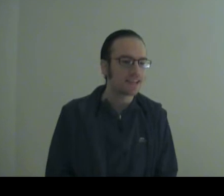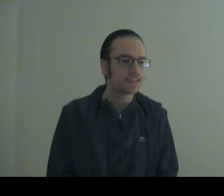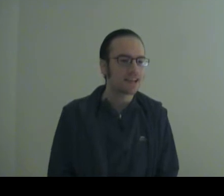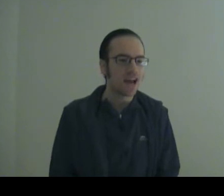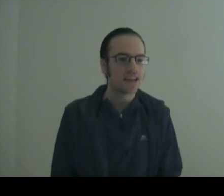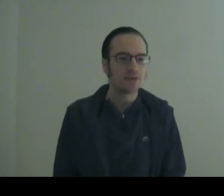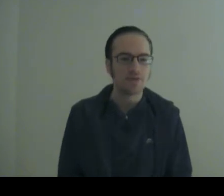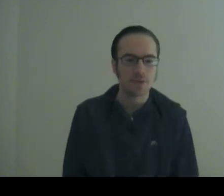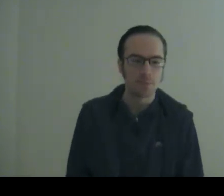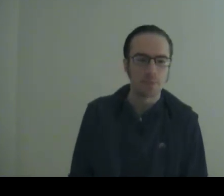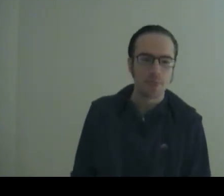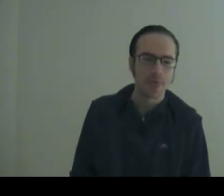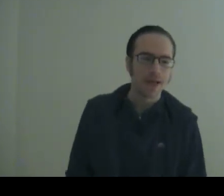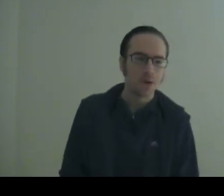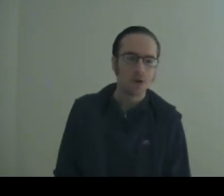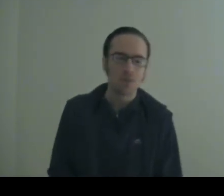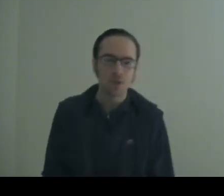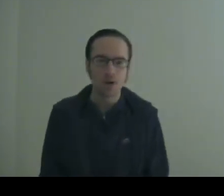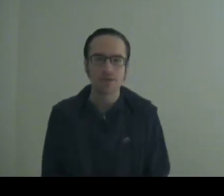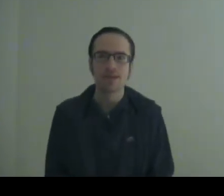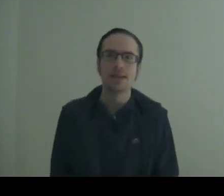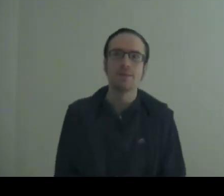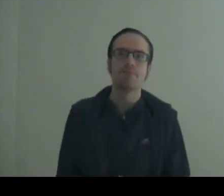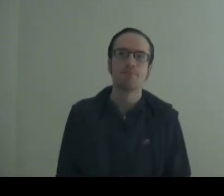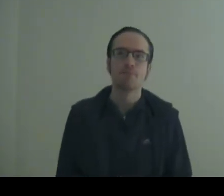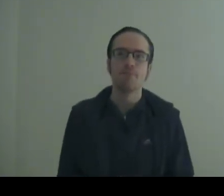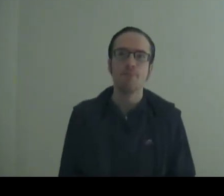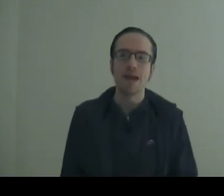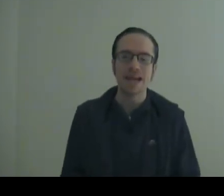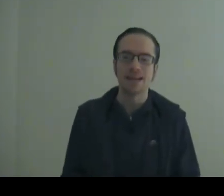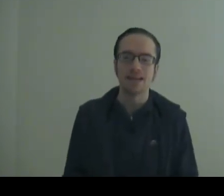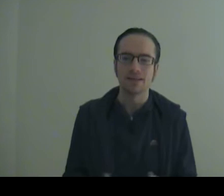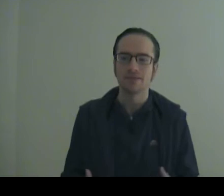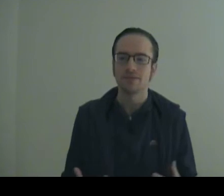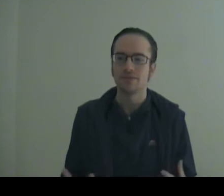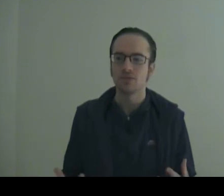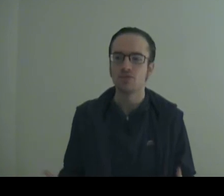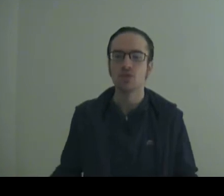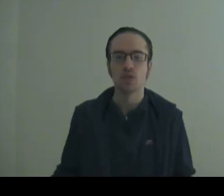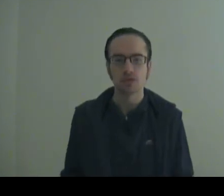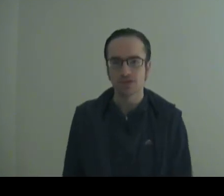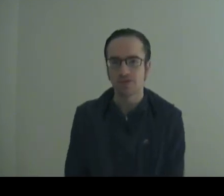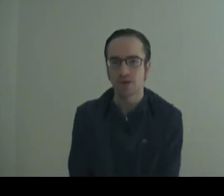It's kind of... When one of the main rules of